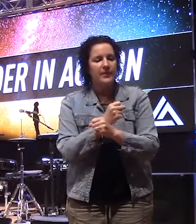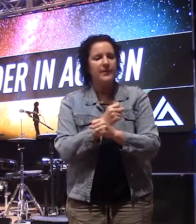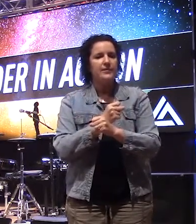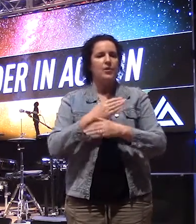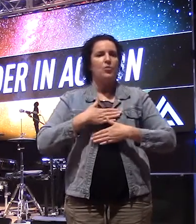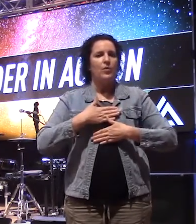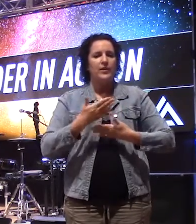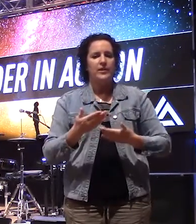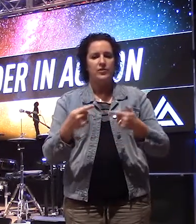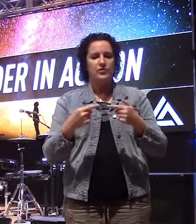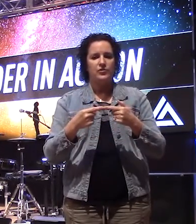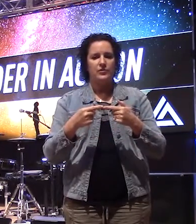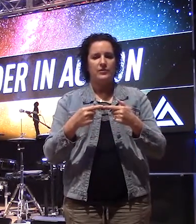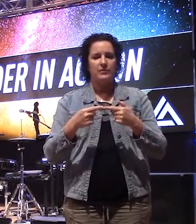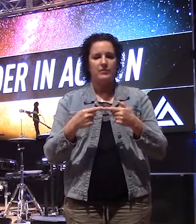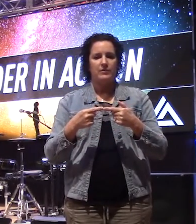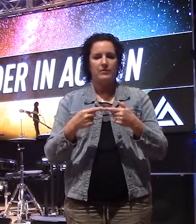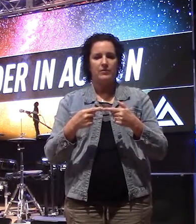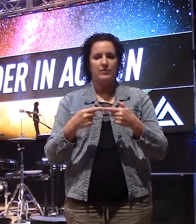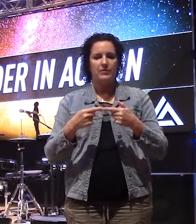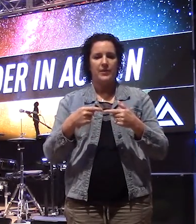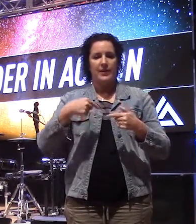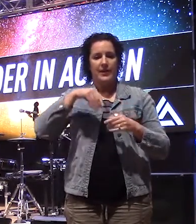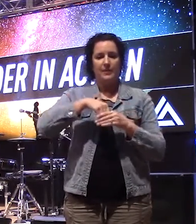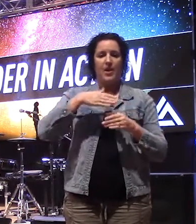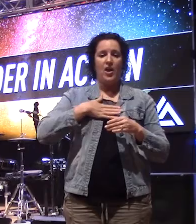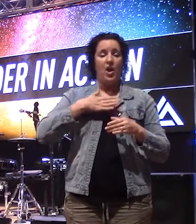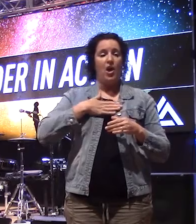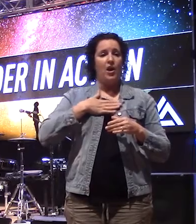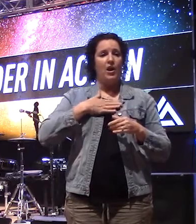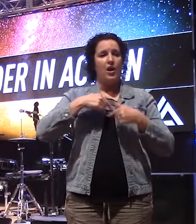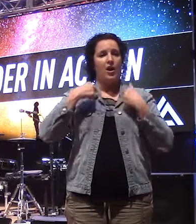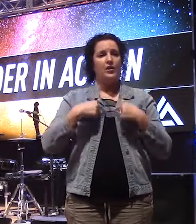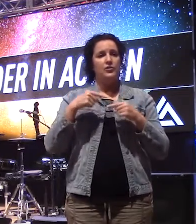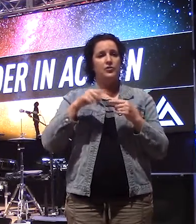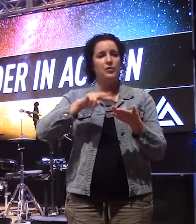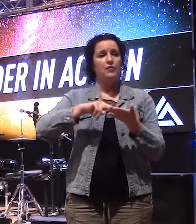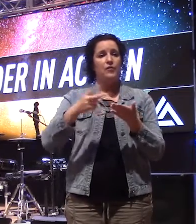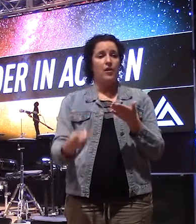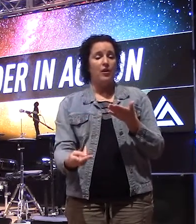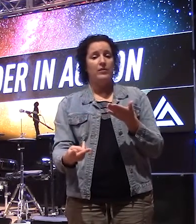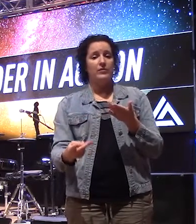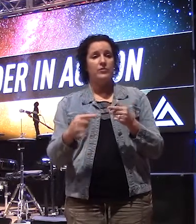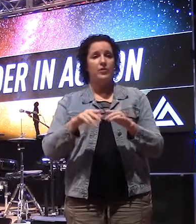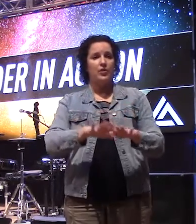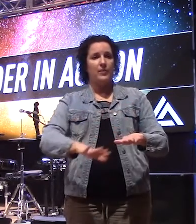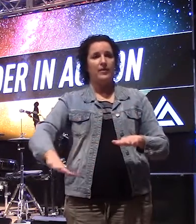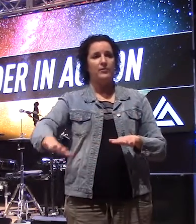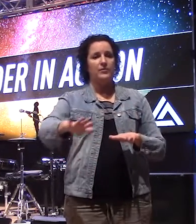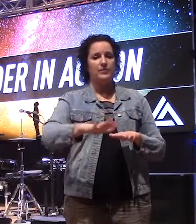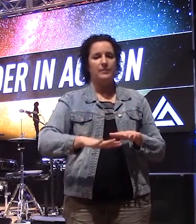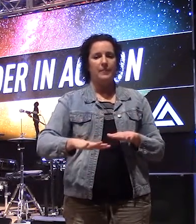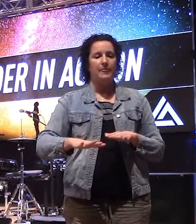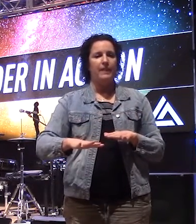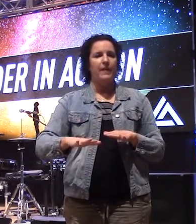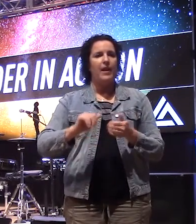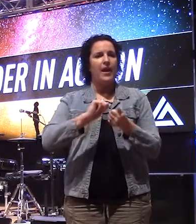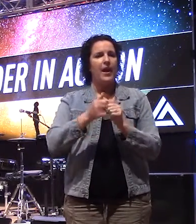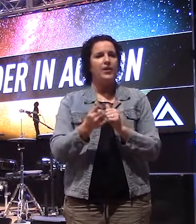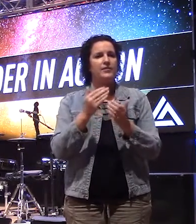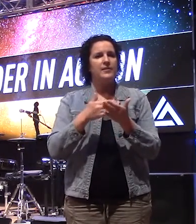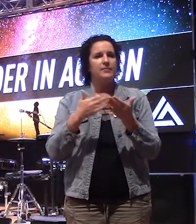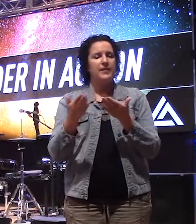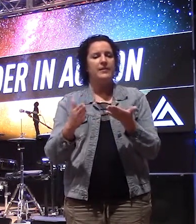ground and die, it abides alone. But what's that brain? That little curl goes to the ground. I never understood that for a long time. I said, how